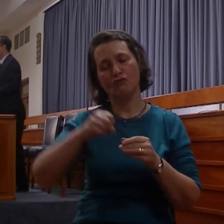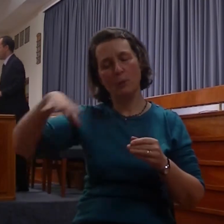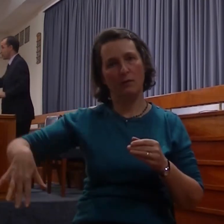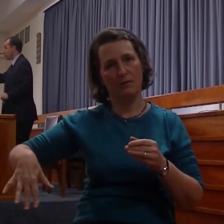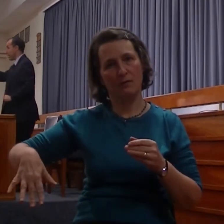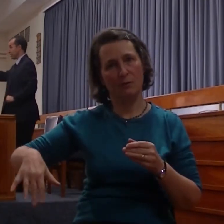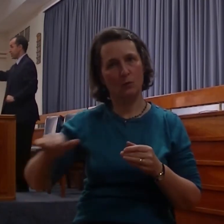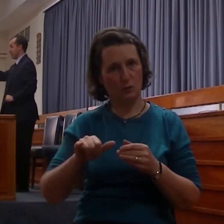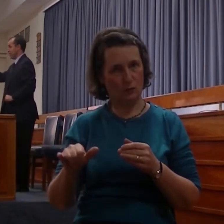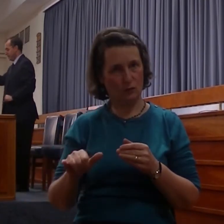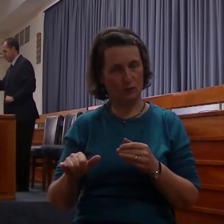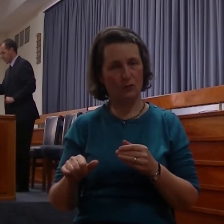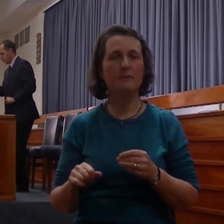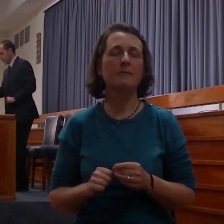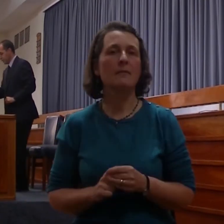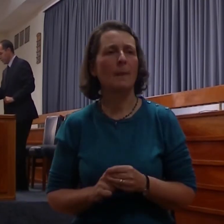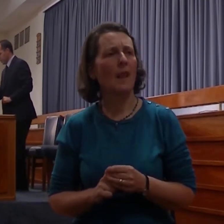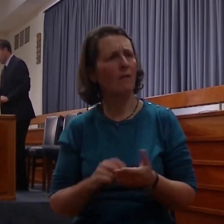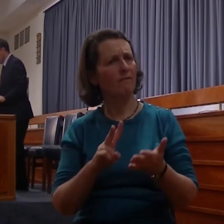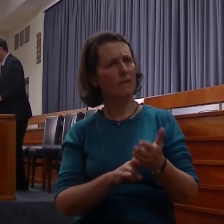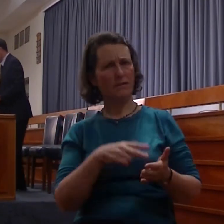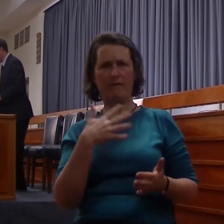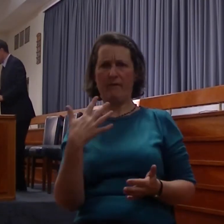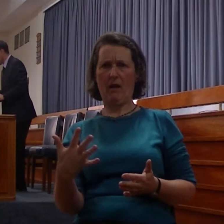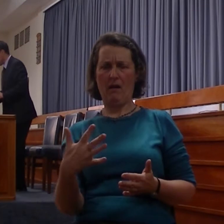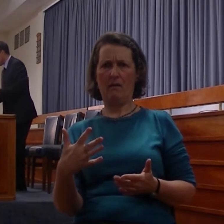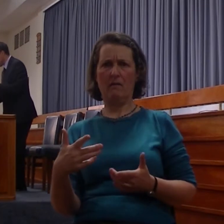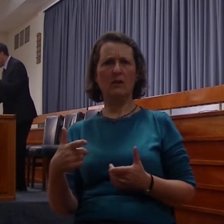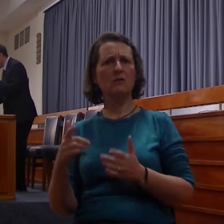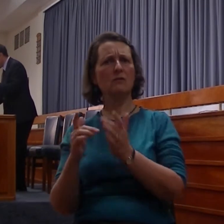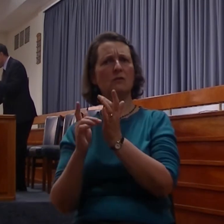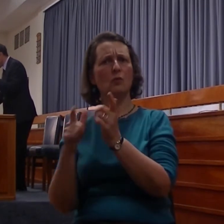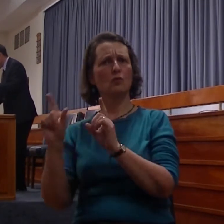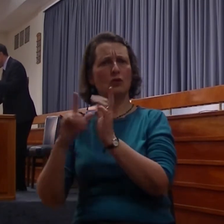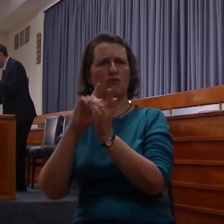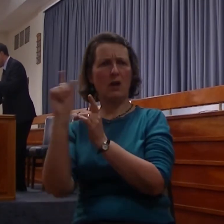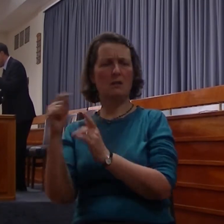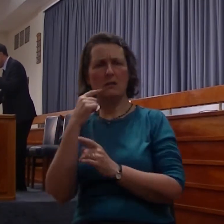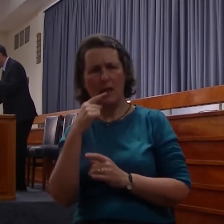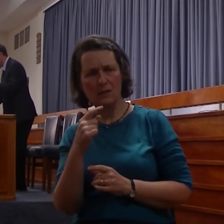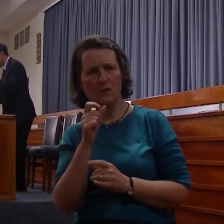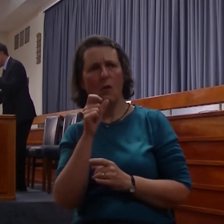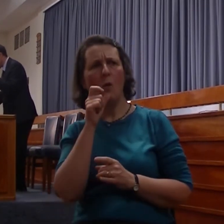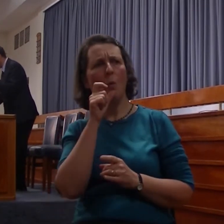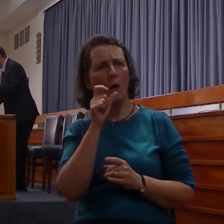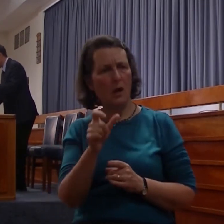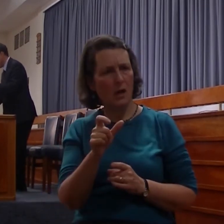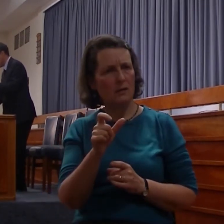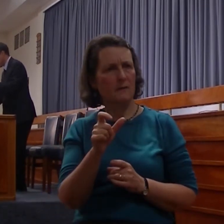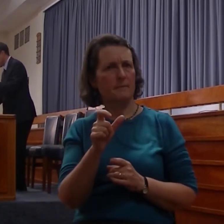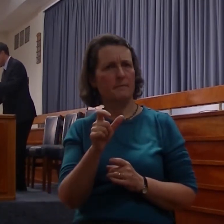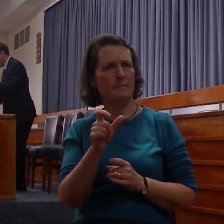fourth one is revive or be removed. Because twice in verse